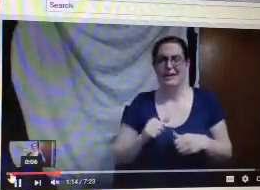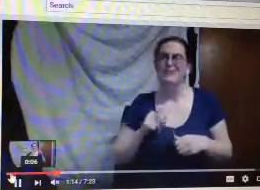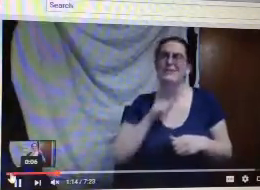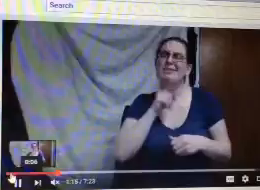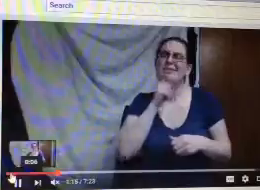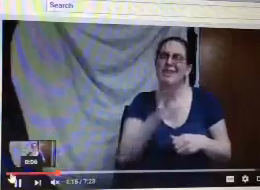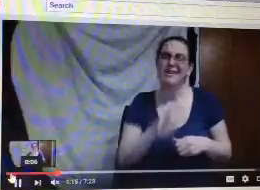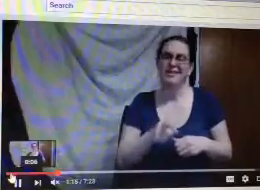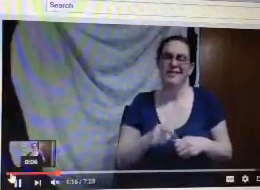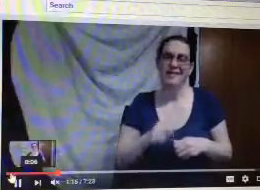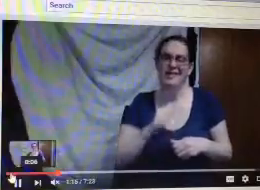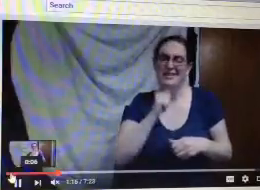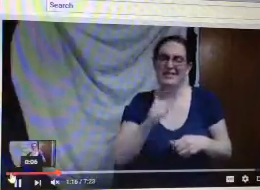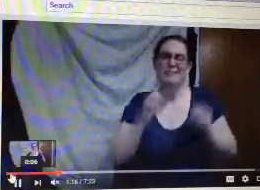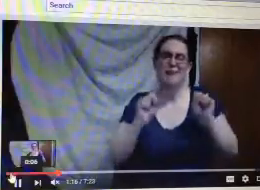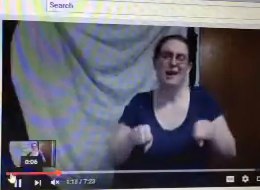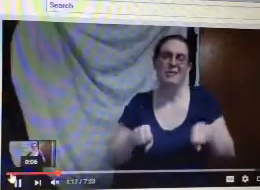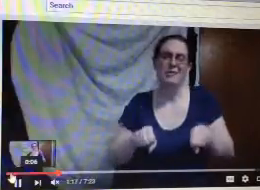hard place to grow up.